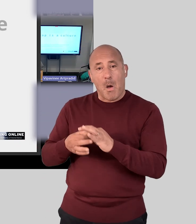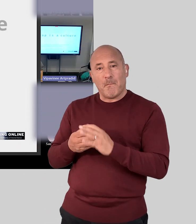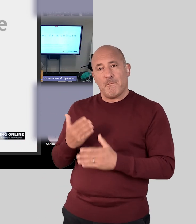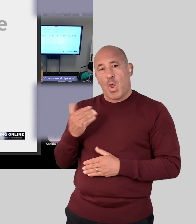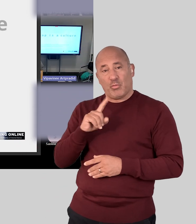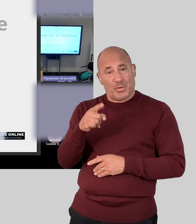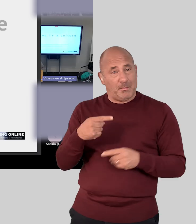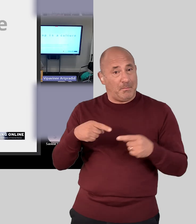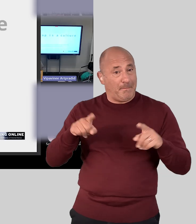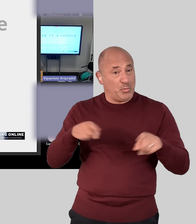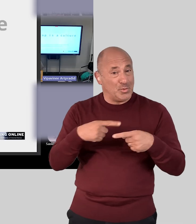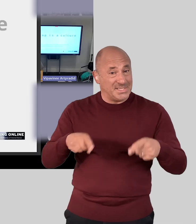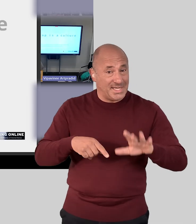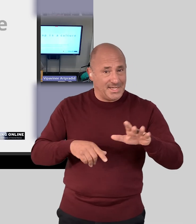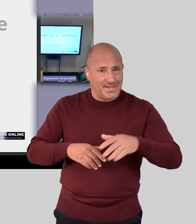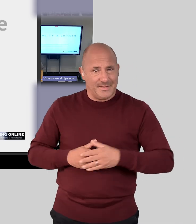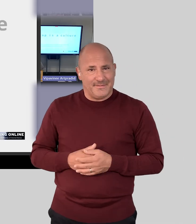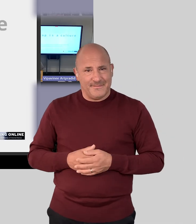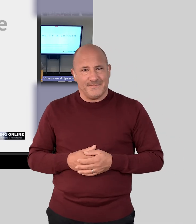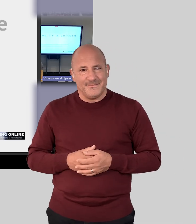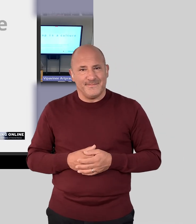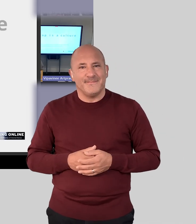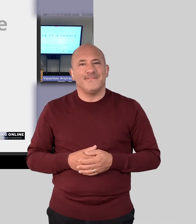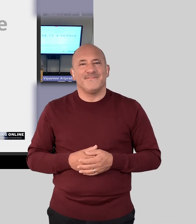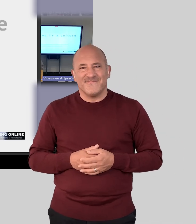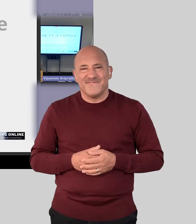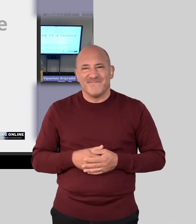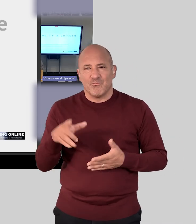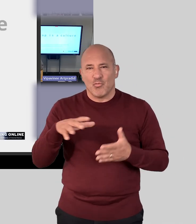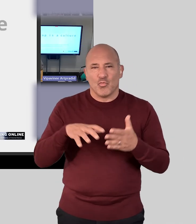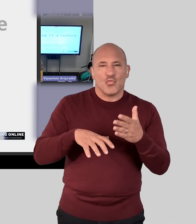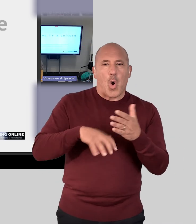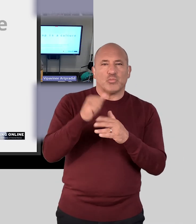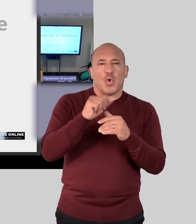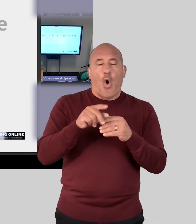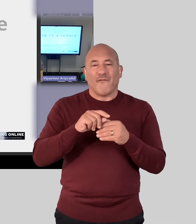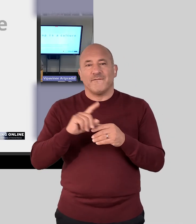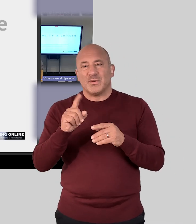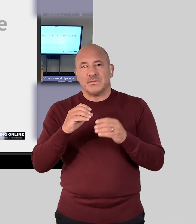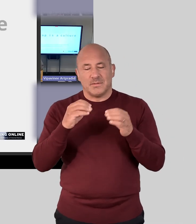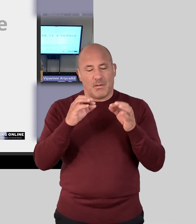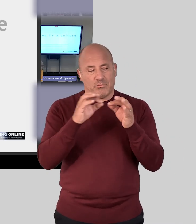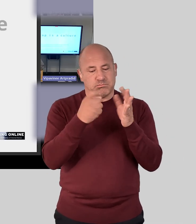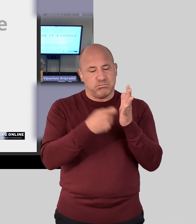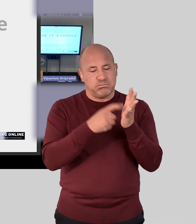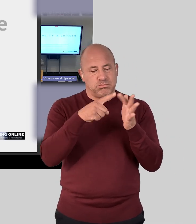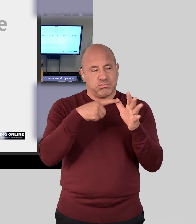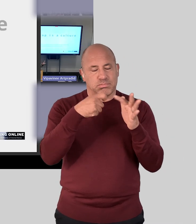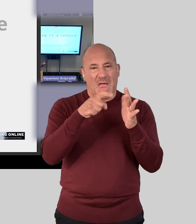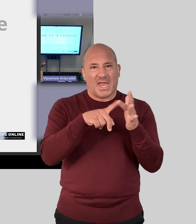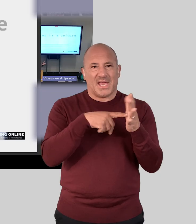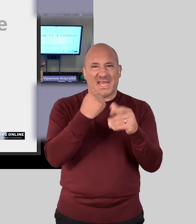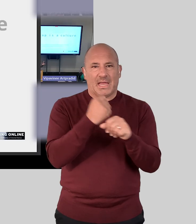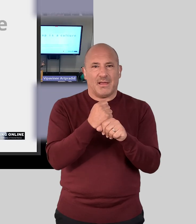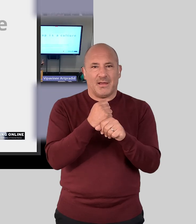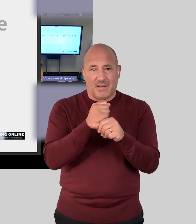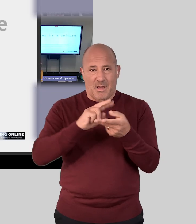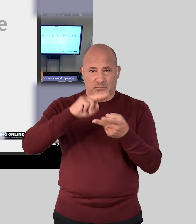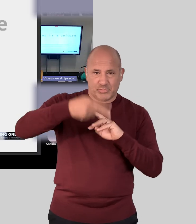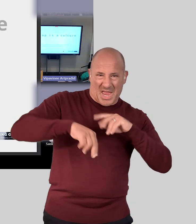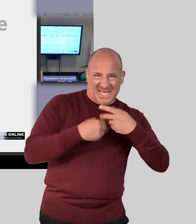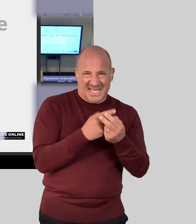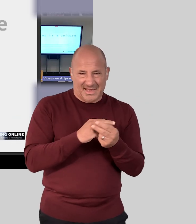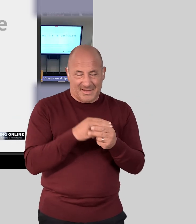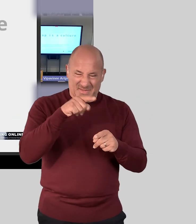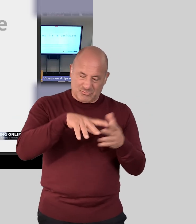So in an inextricably linked dialogue with music, the cultural practice of breaking being